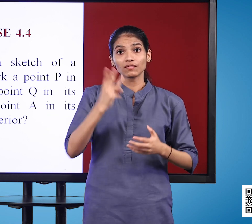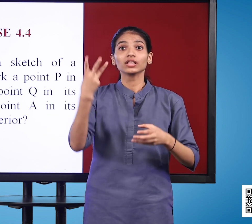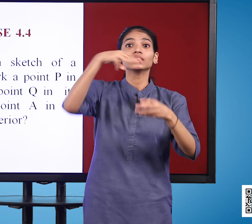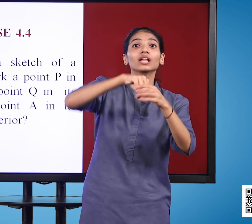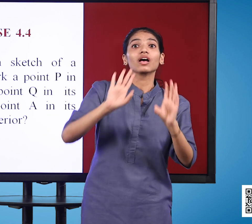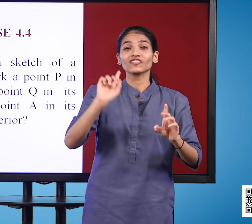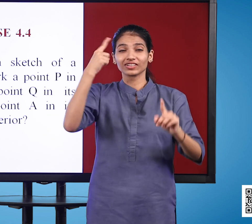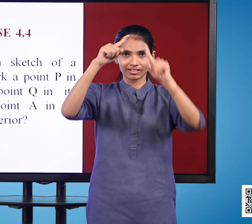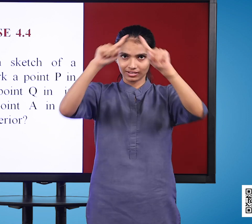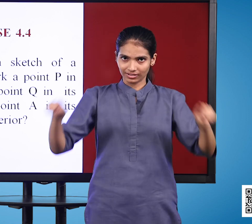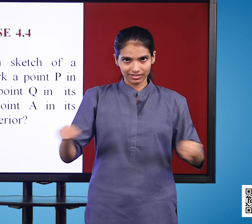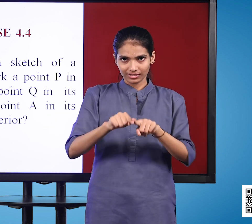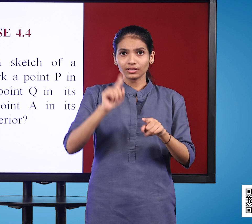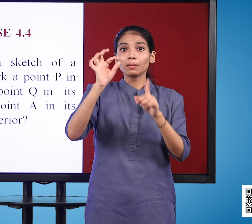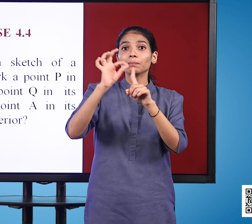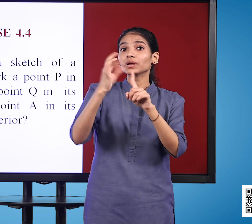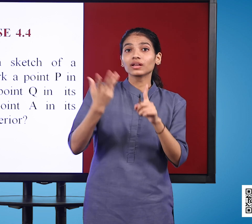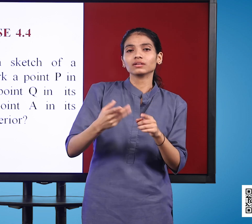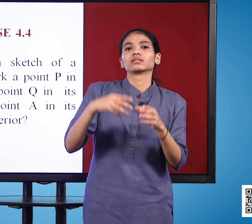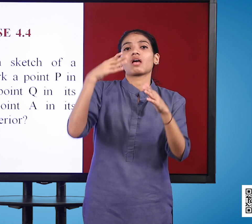Mark a point P in its interior